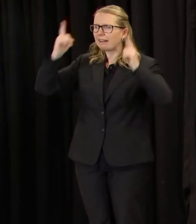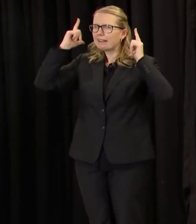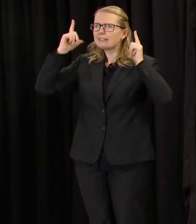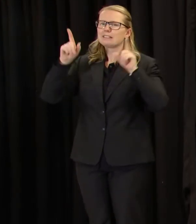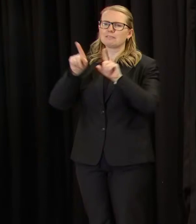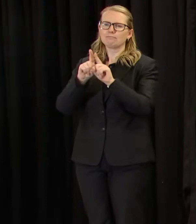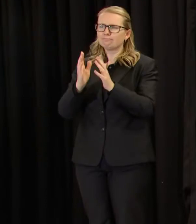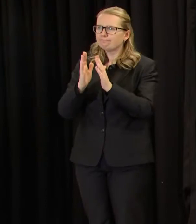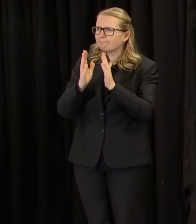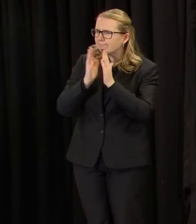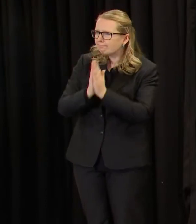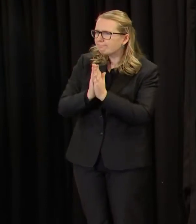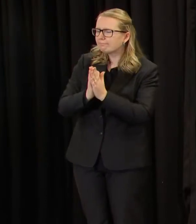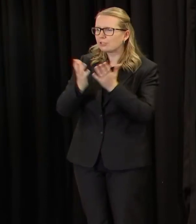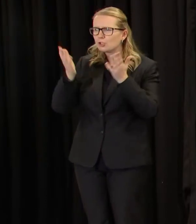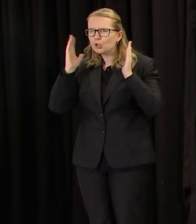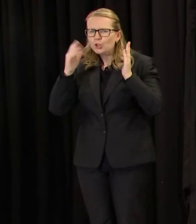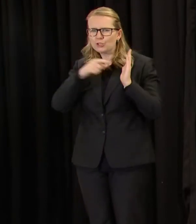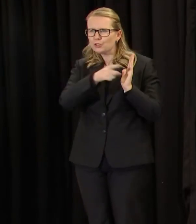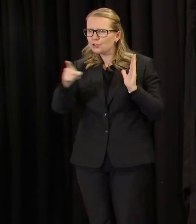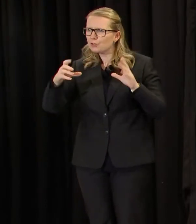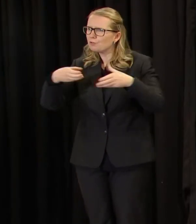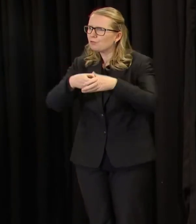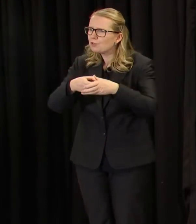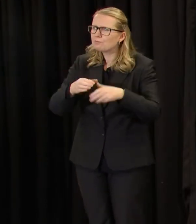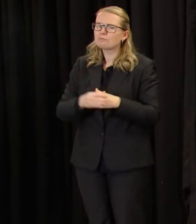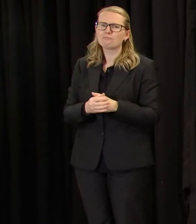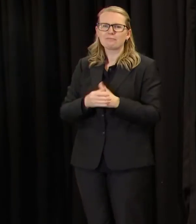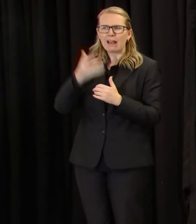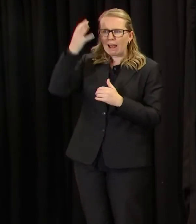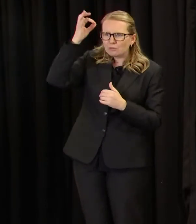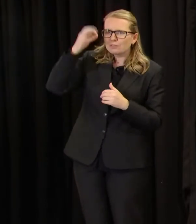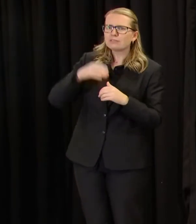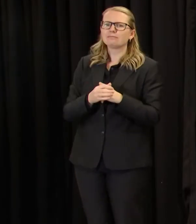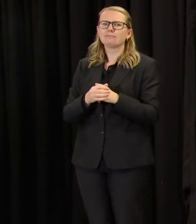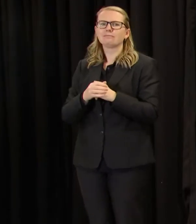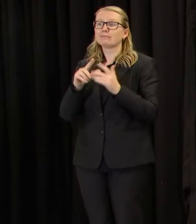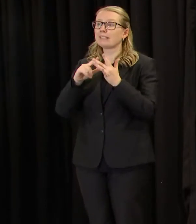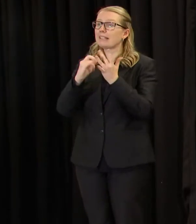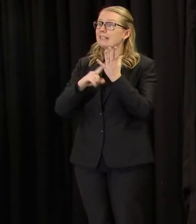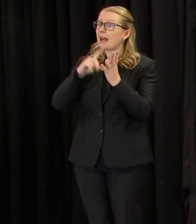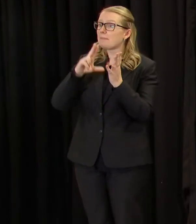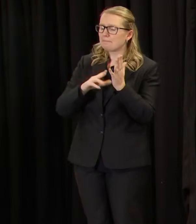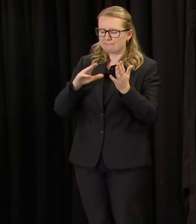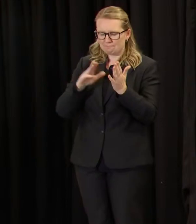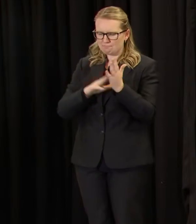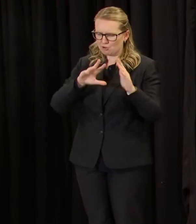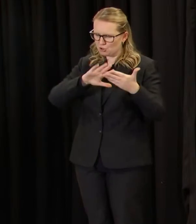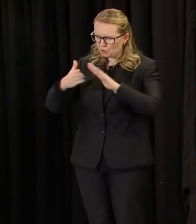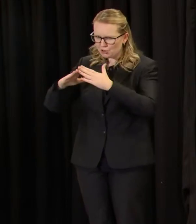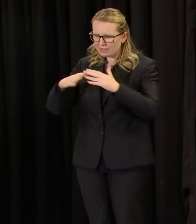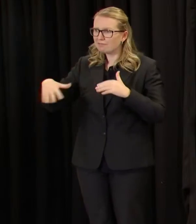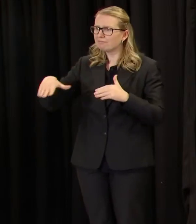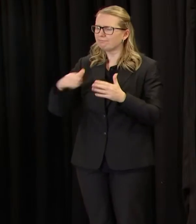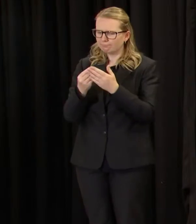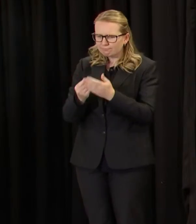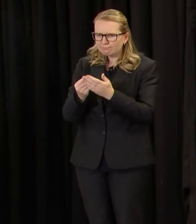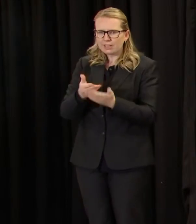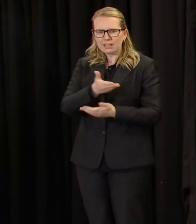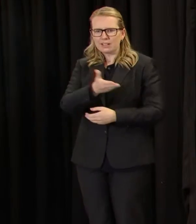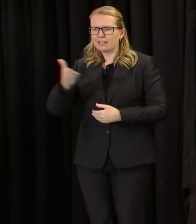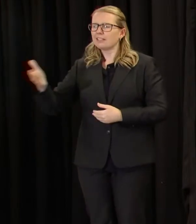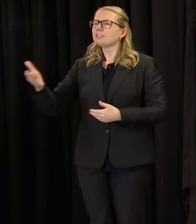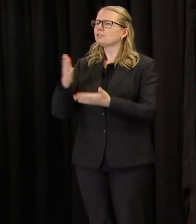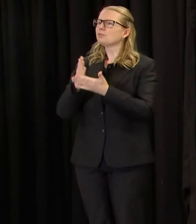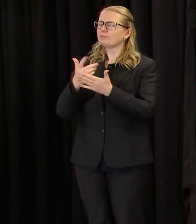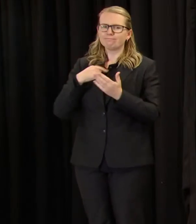council, from government, particularly from the Islamic community, we have all stepped up. We understand that we need to continue to